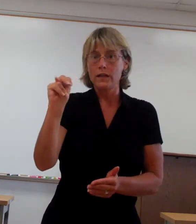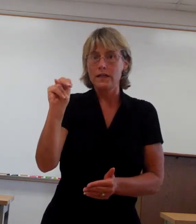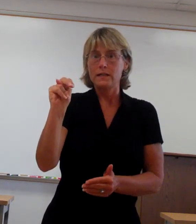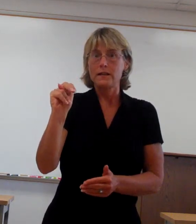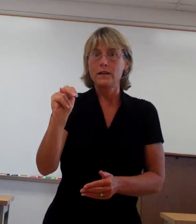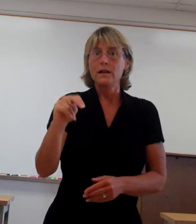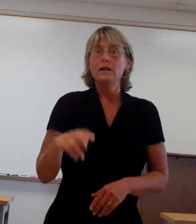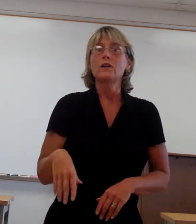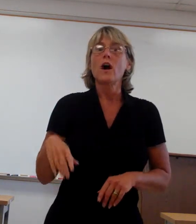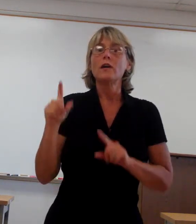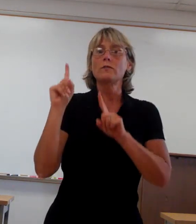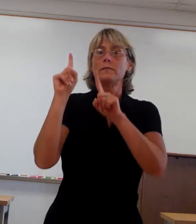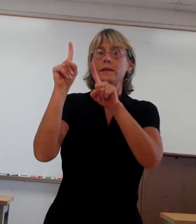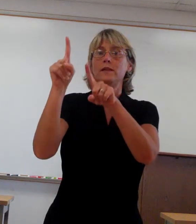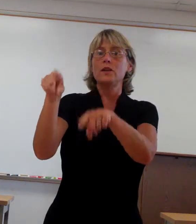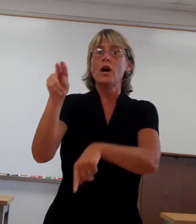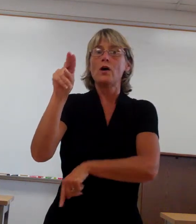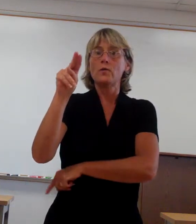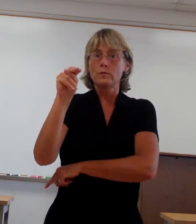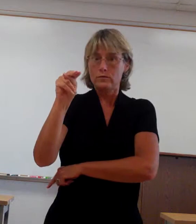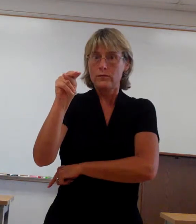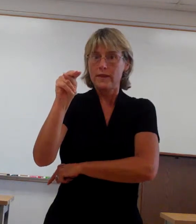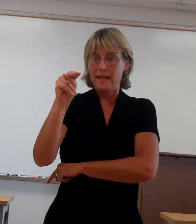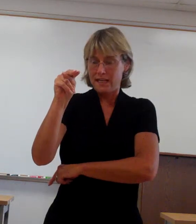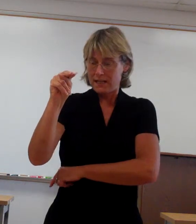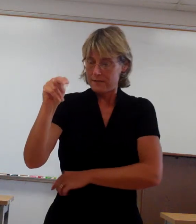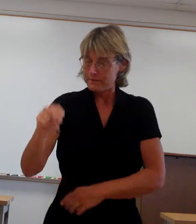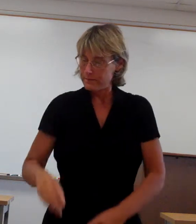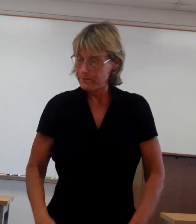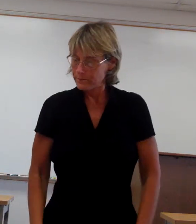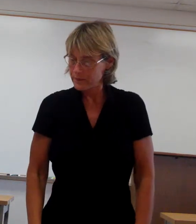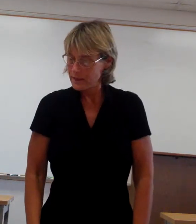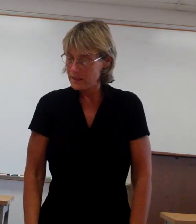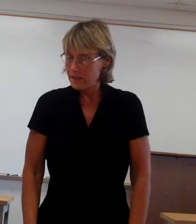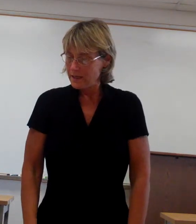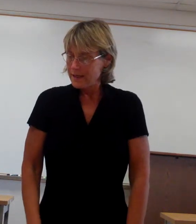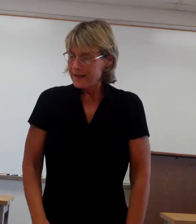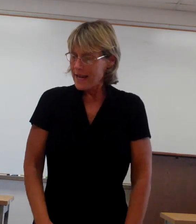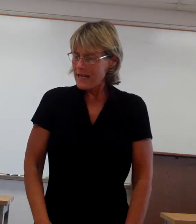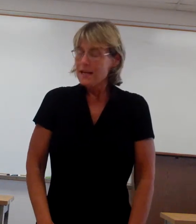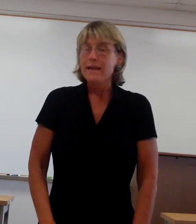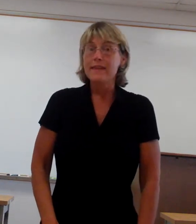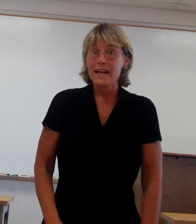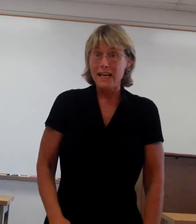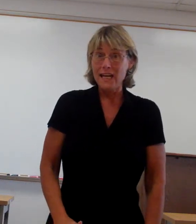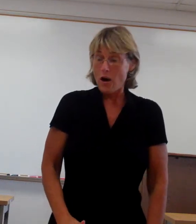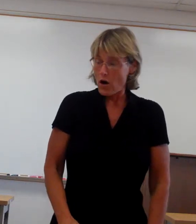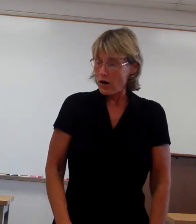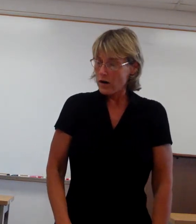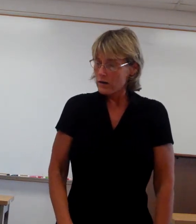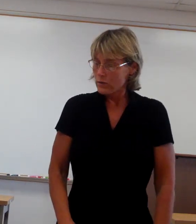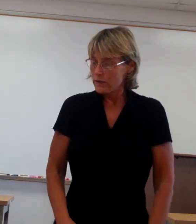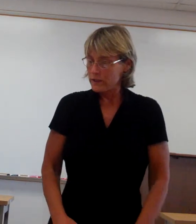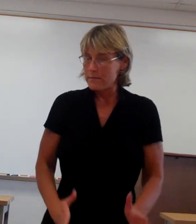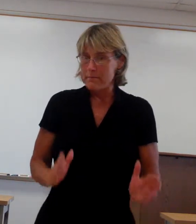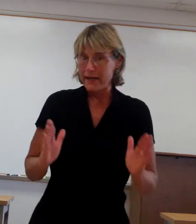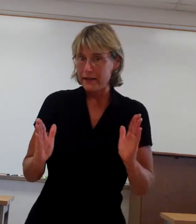fallen. Gone would be go with the in. Okay, the ER, when you're comparing